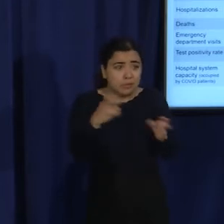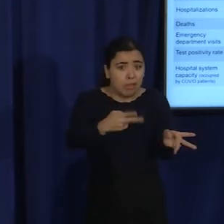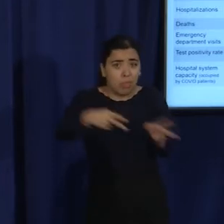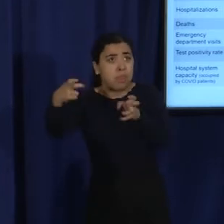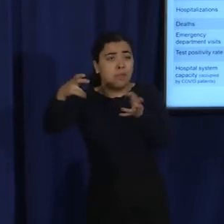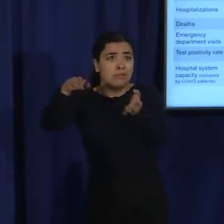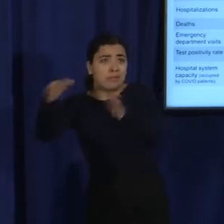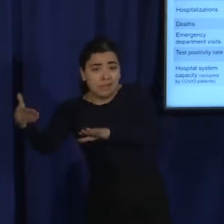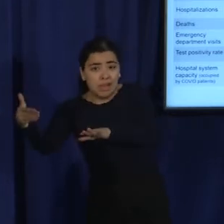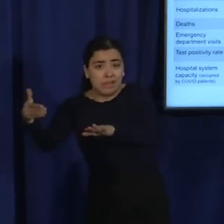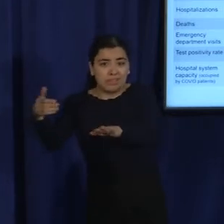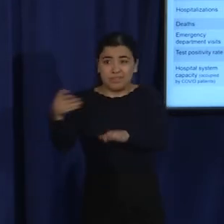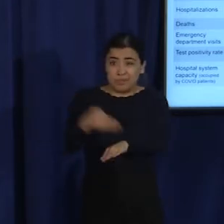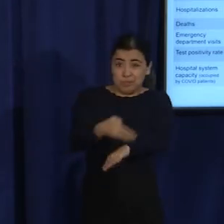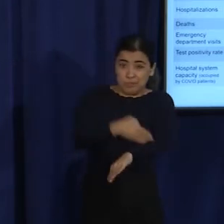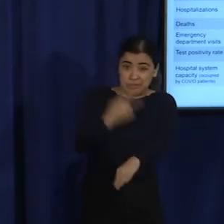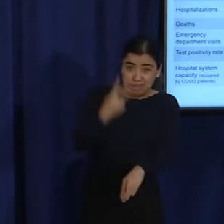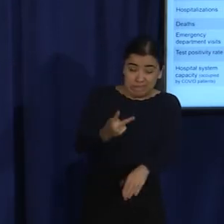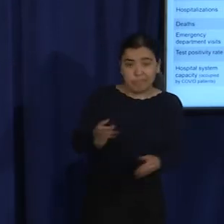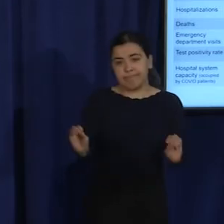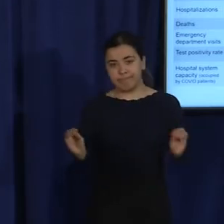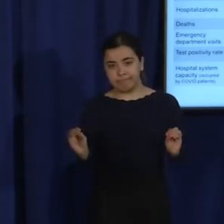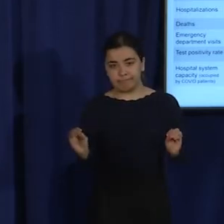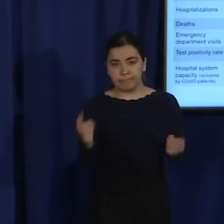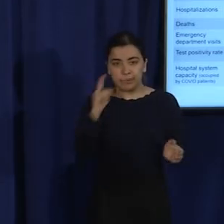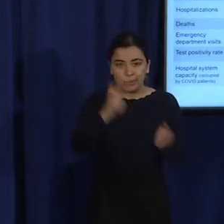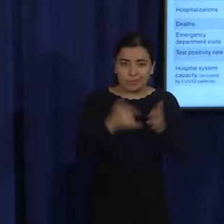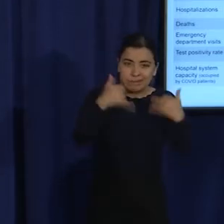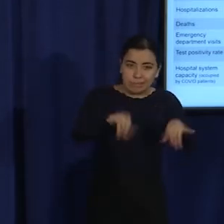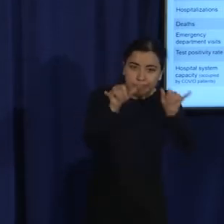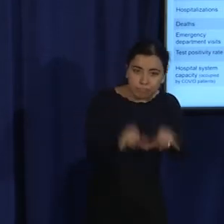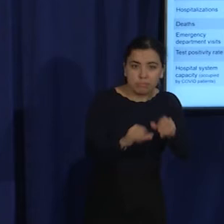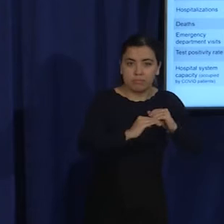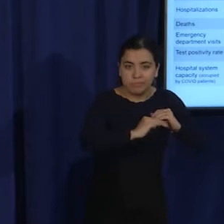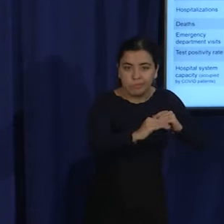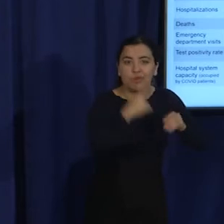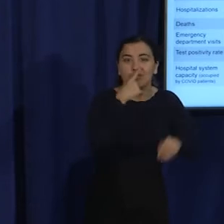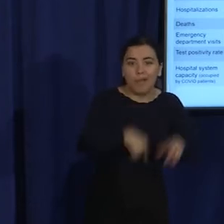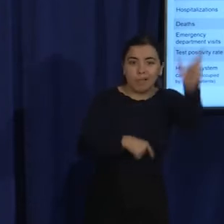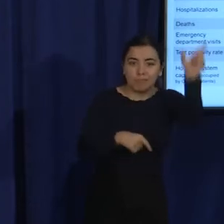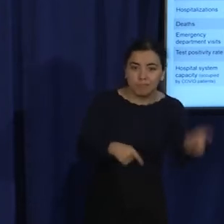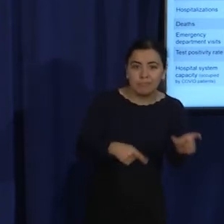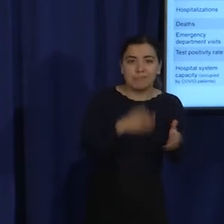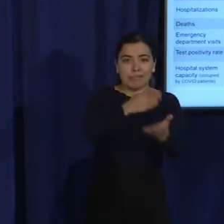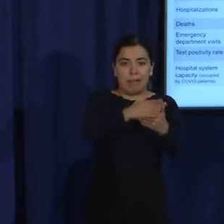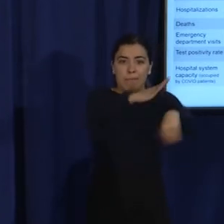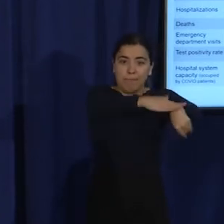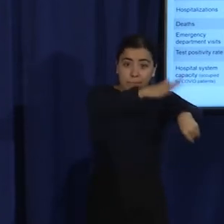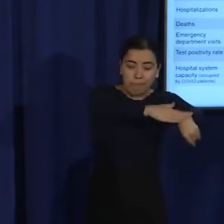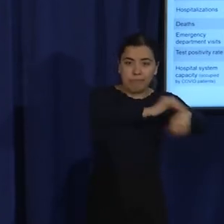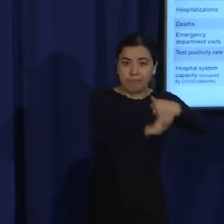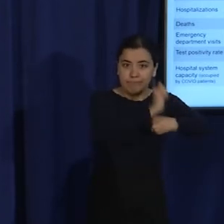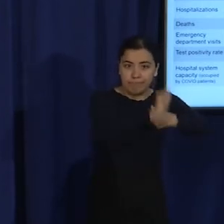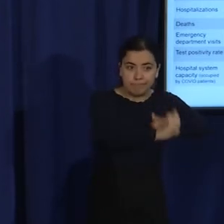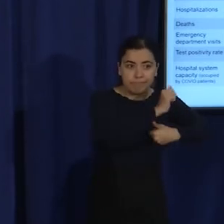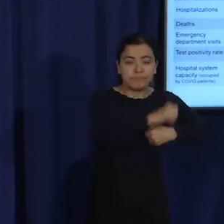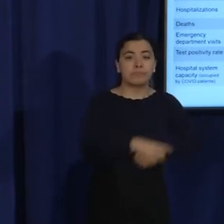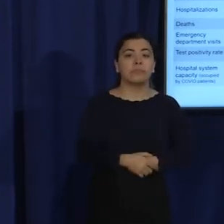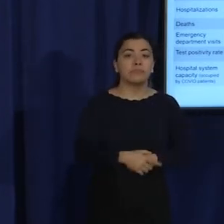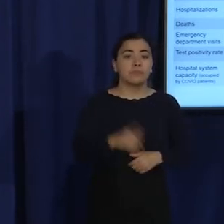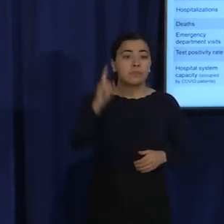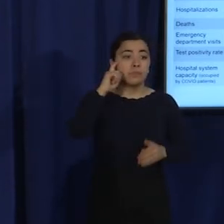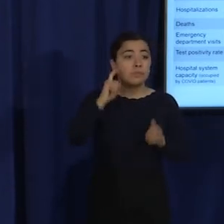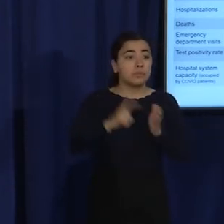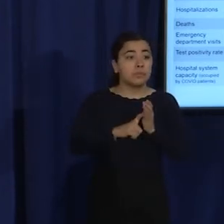range for our reopening metrics. You'll see our test positivity rate is just under